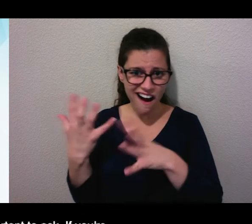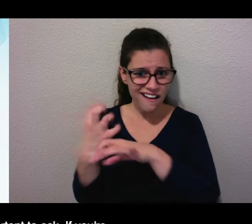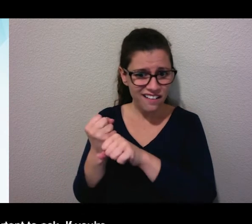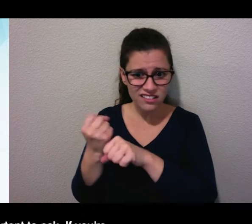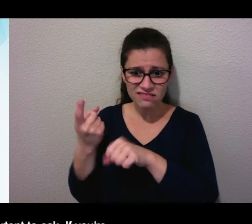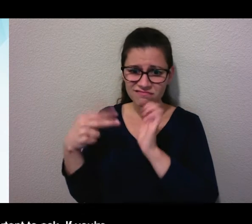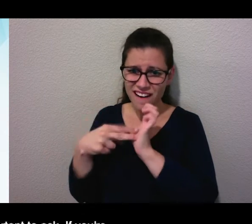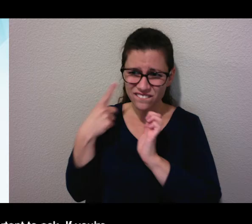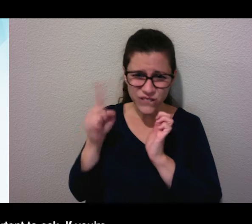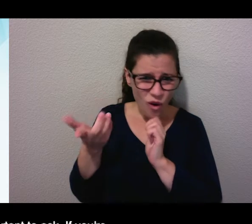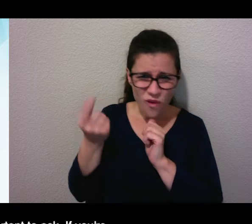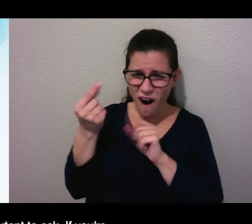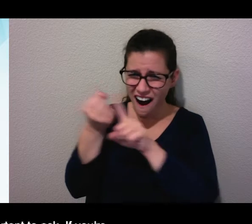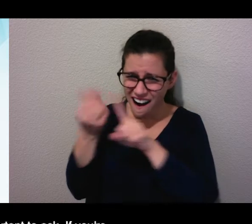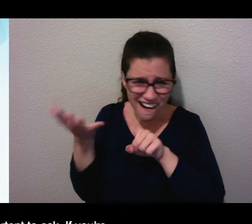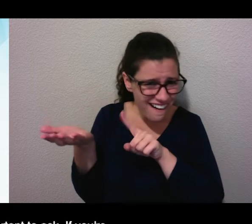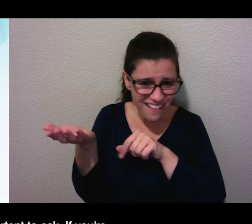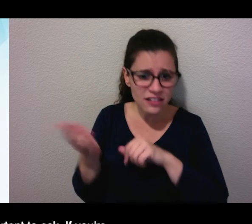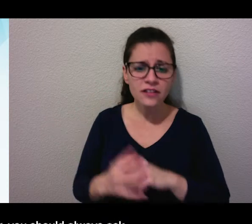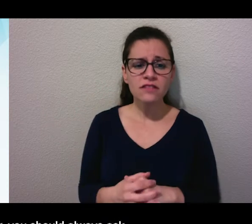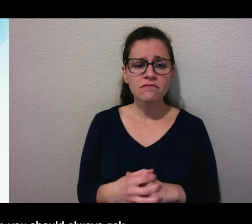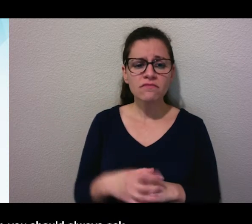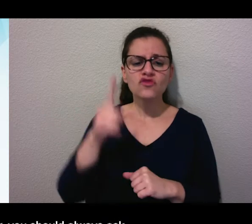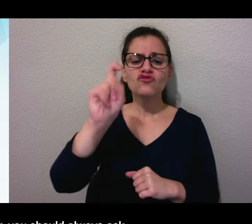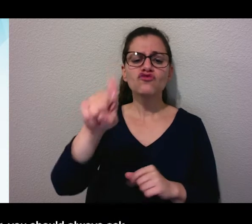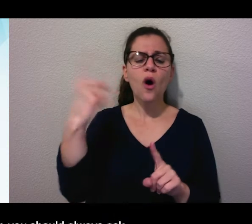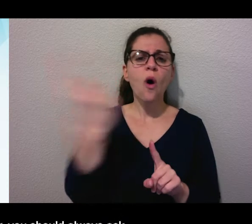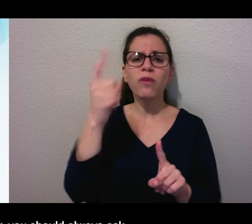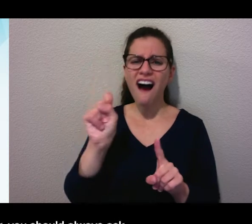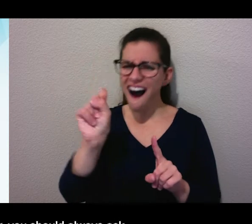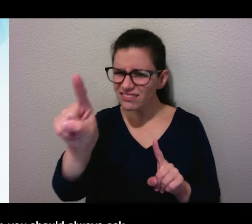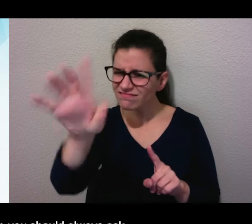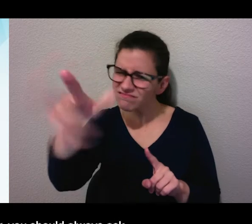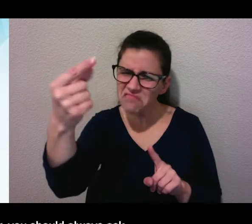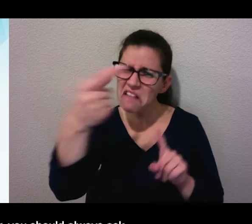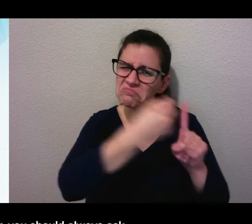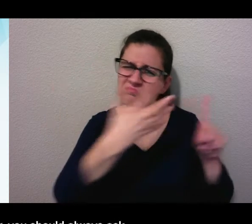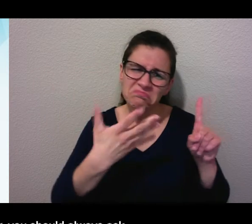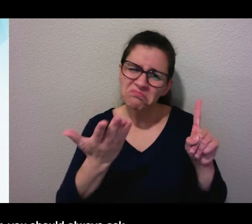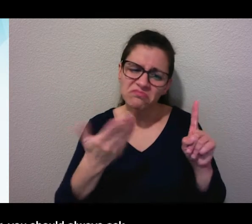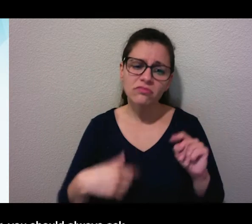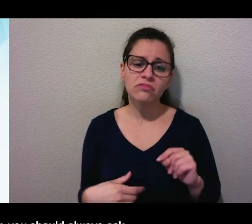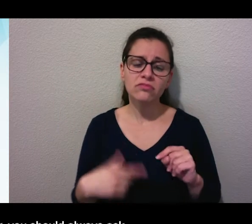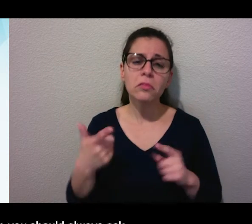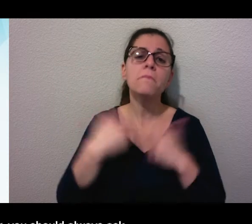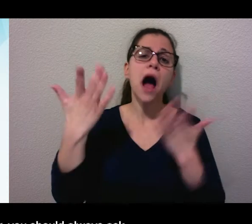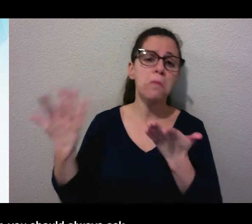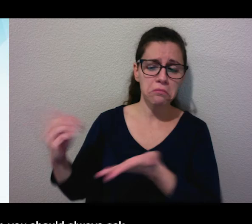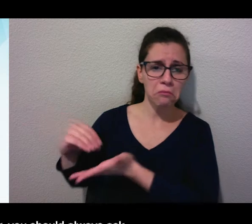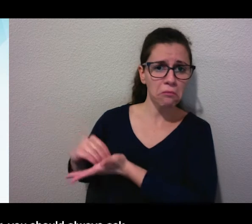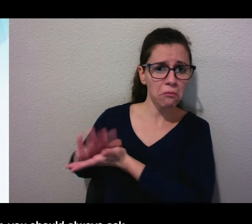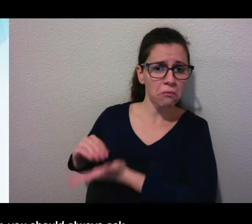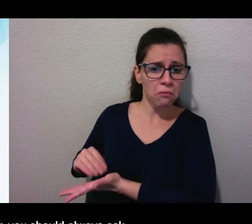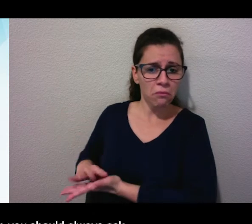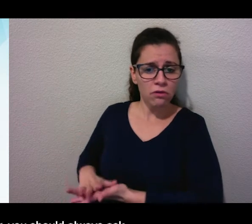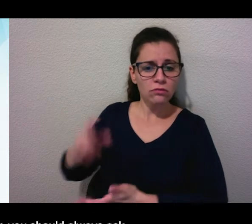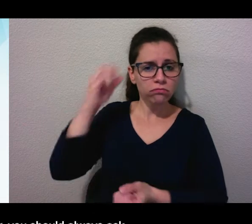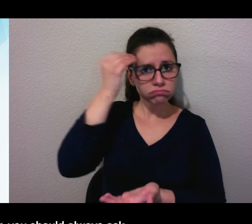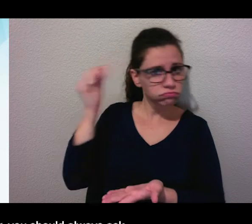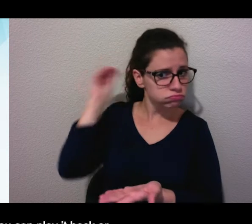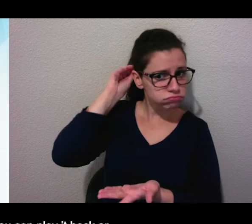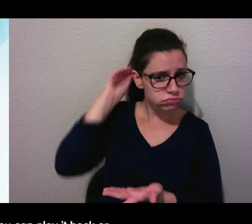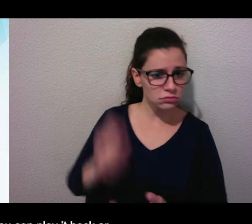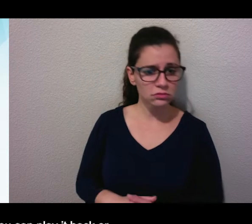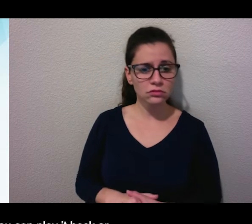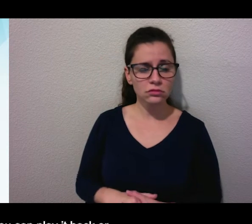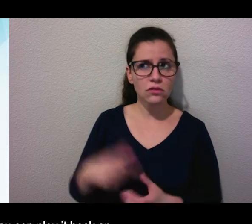ask. If you're unsure and you want to learn what the acronyms stand for, you should always ask. And then maybe